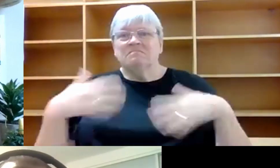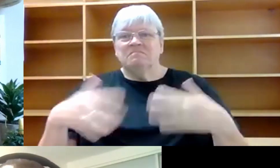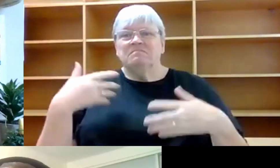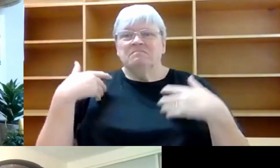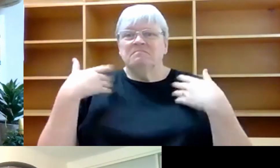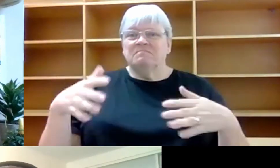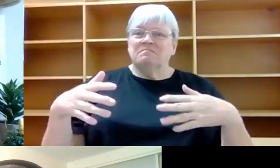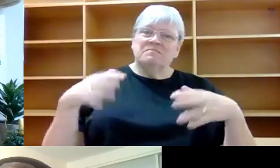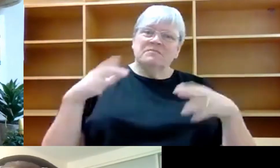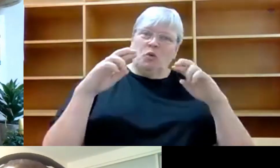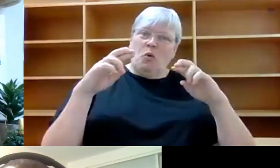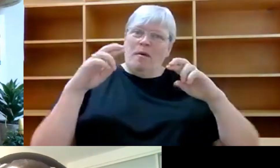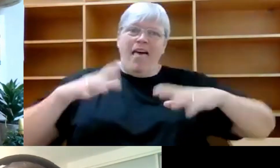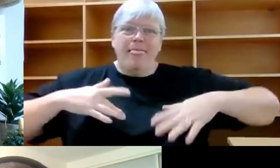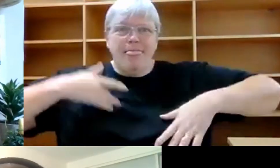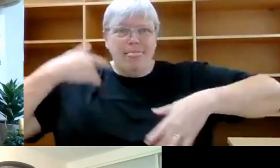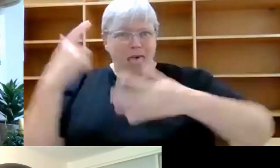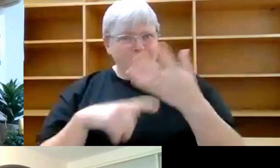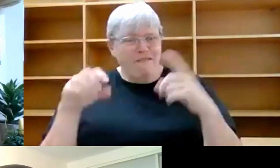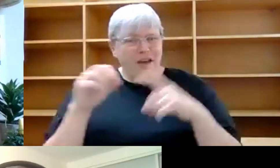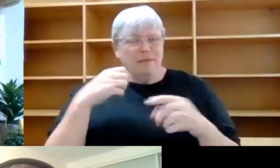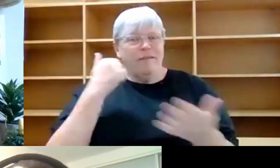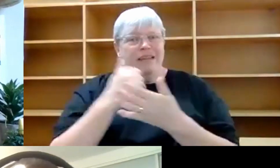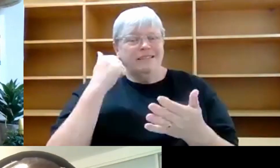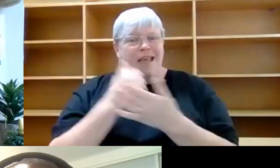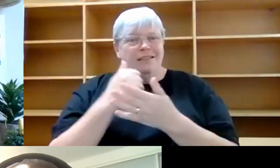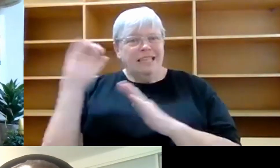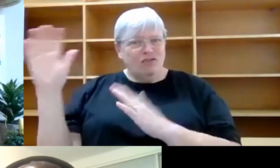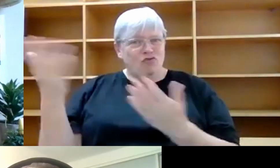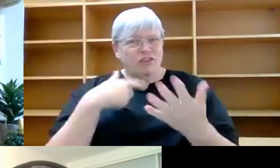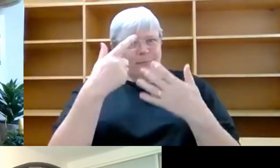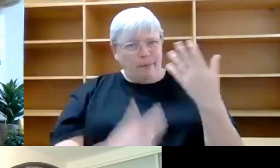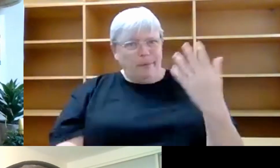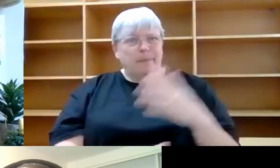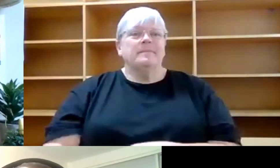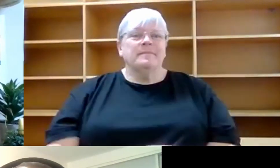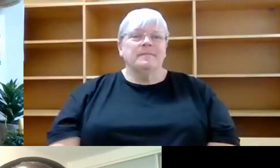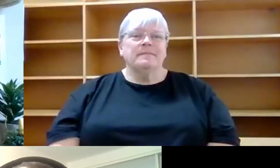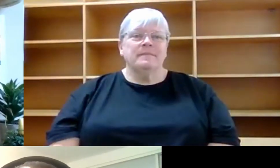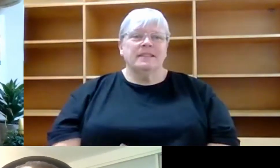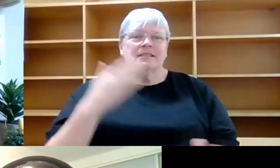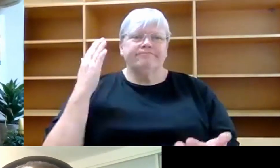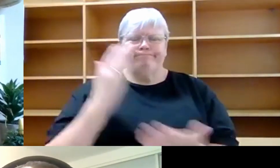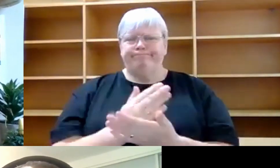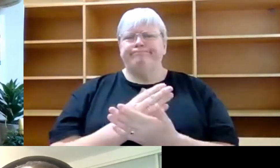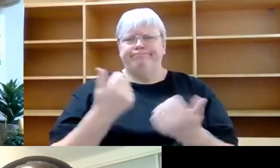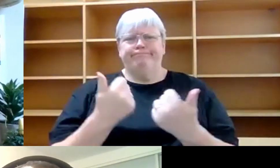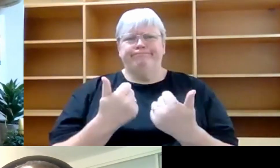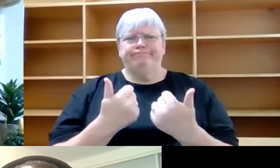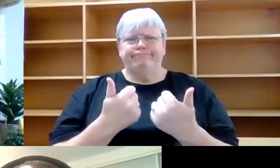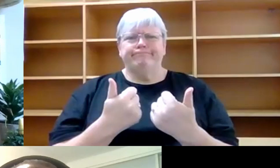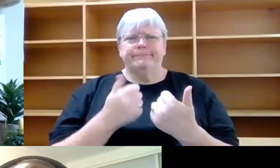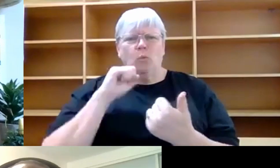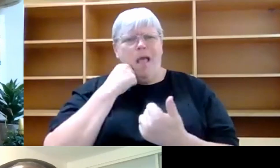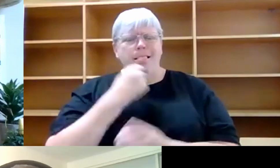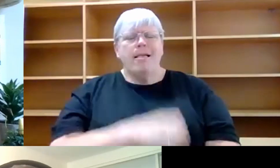I hope I can live up to that fantastic introduction. Well, more than will, I'm positive about